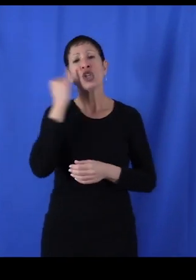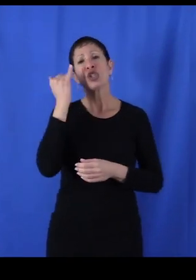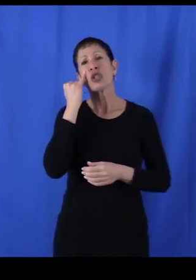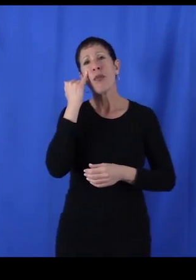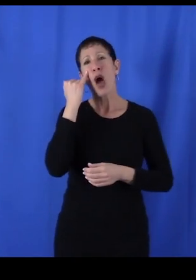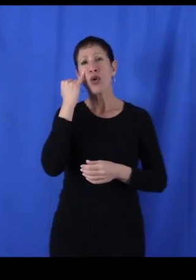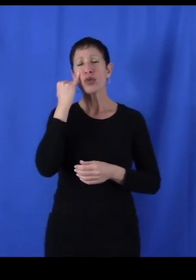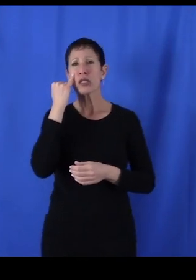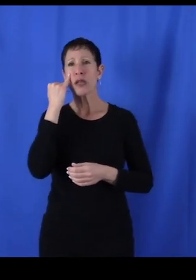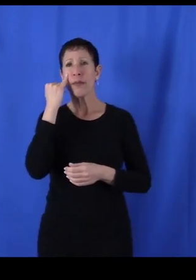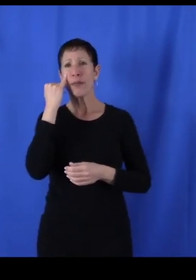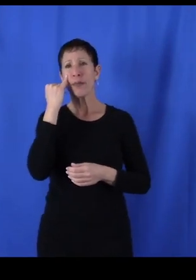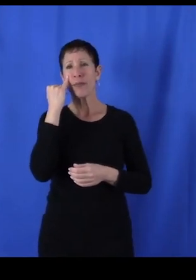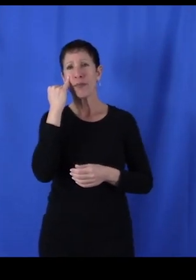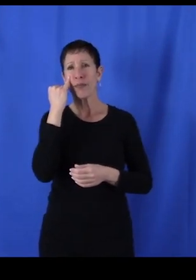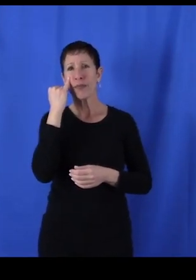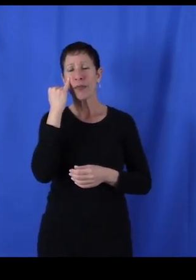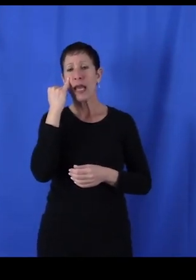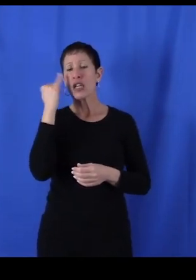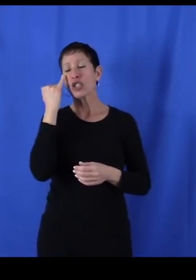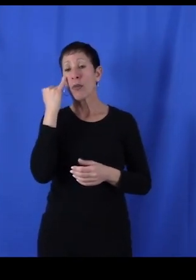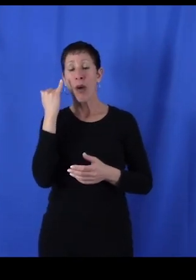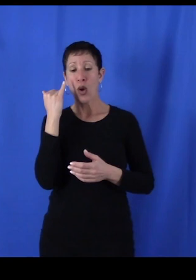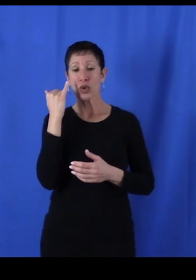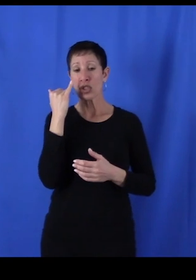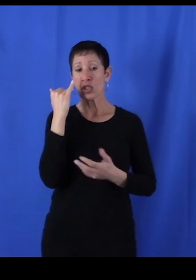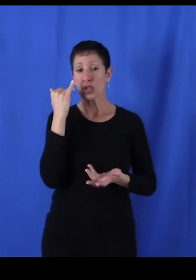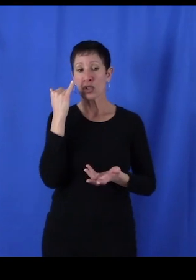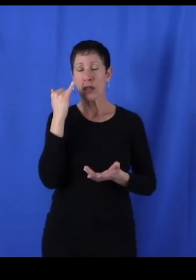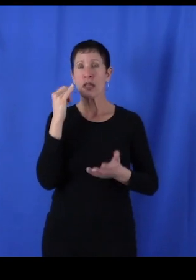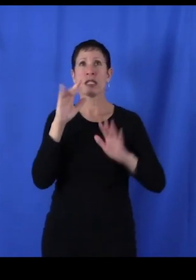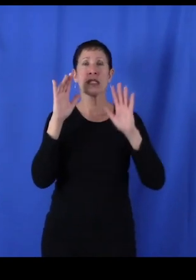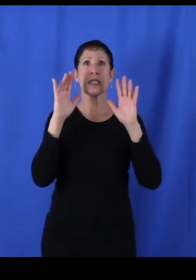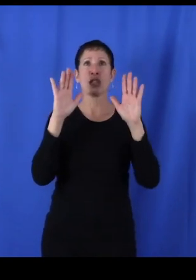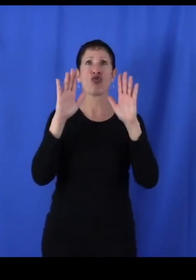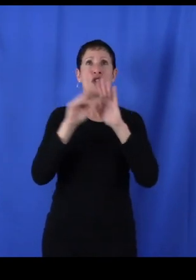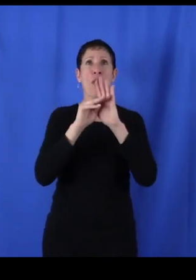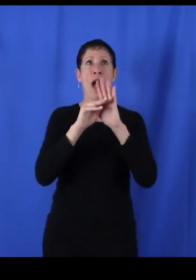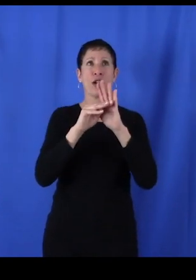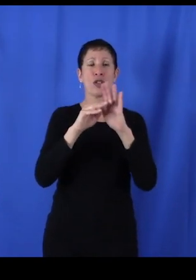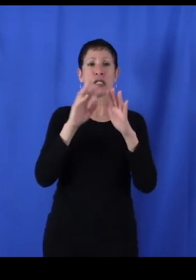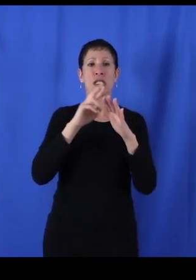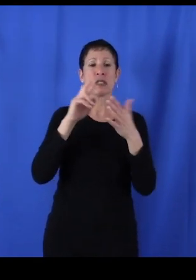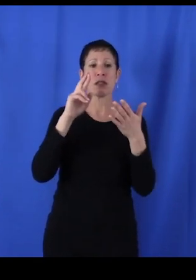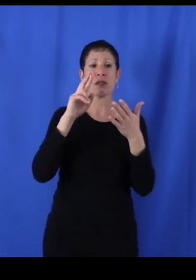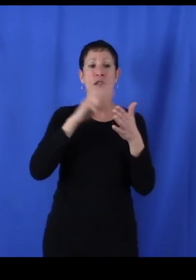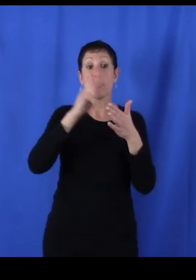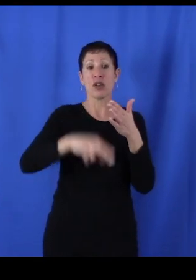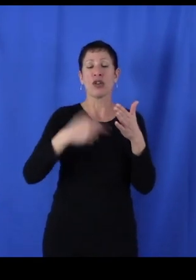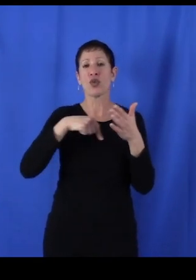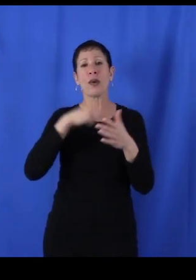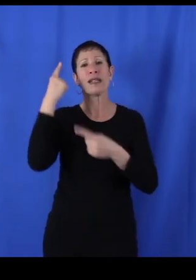treated the results of these models, these discriminatory models, like global climate